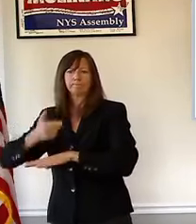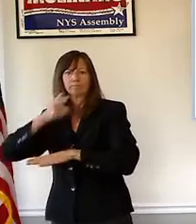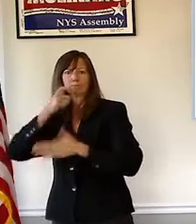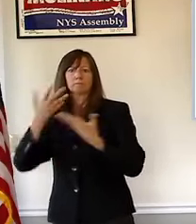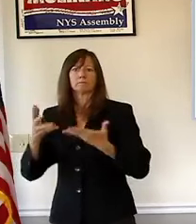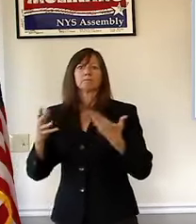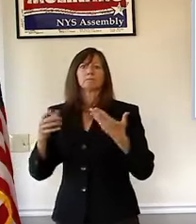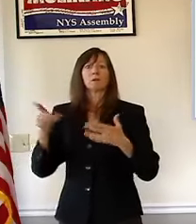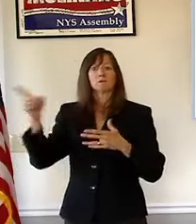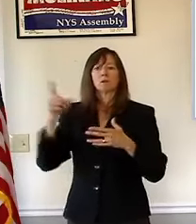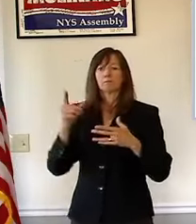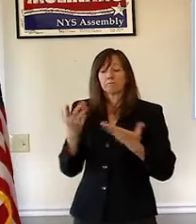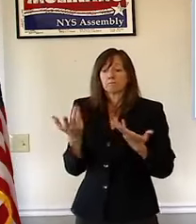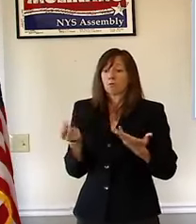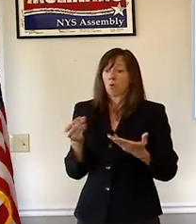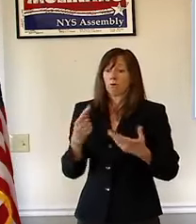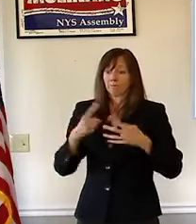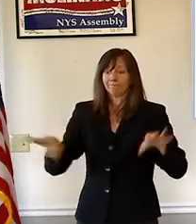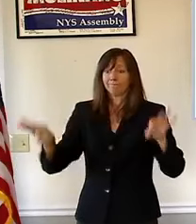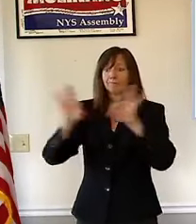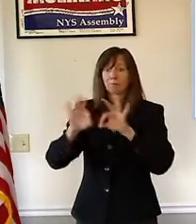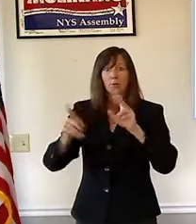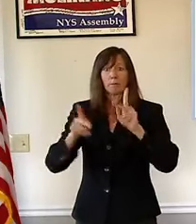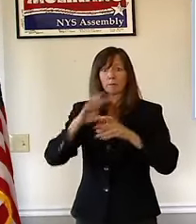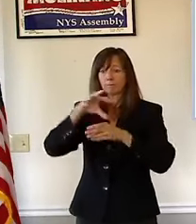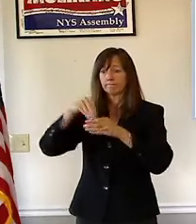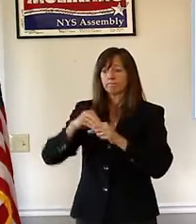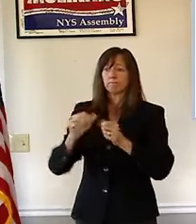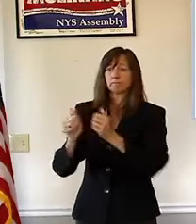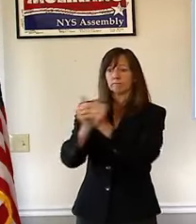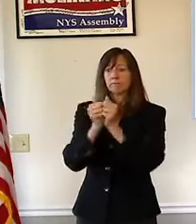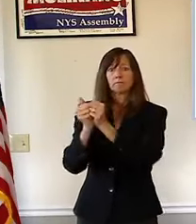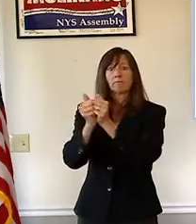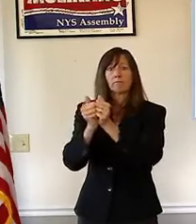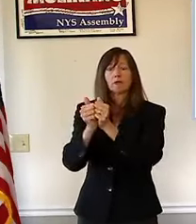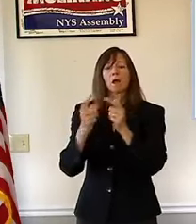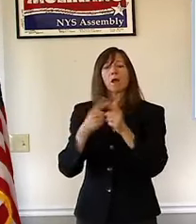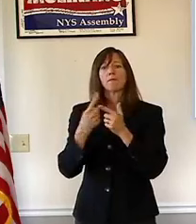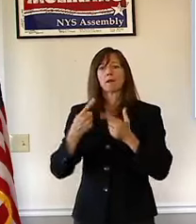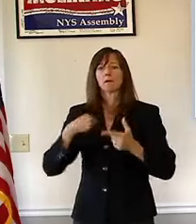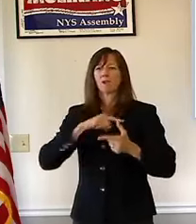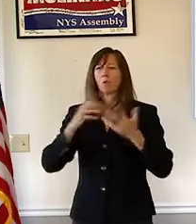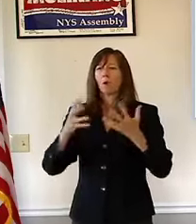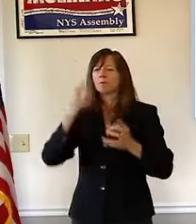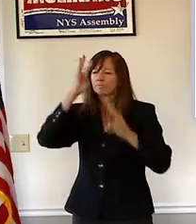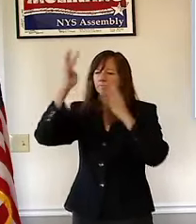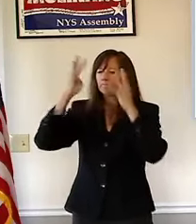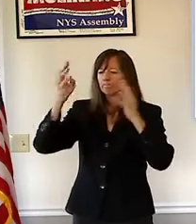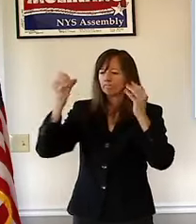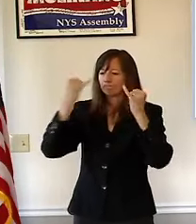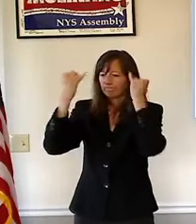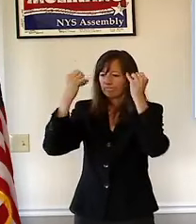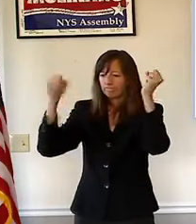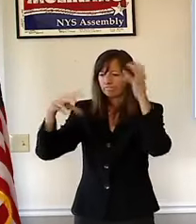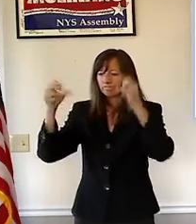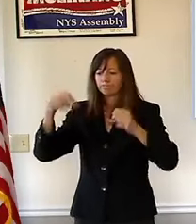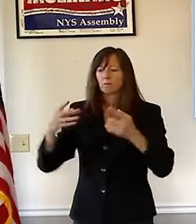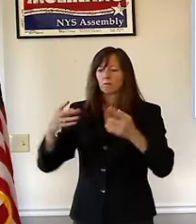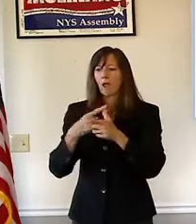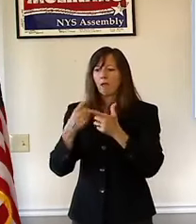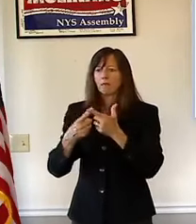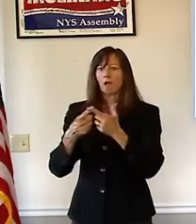these policies and procedures, and to hopefully put forth something that everybody can sign off on and everyone can agree